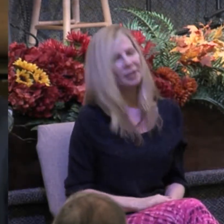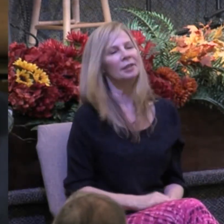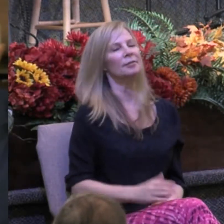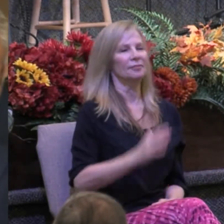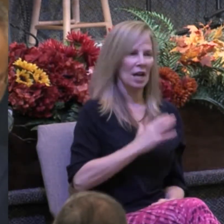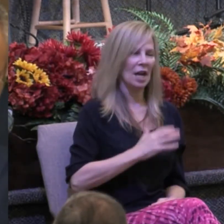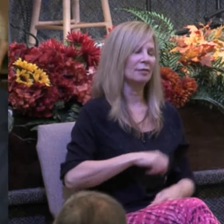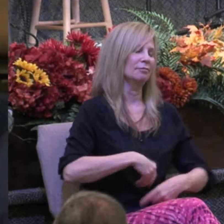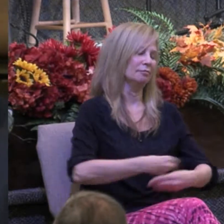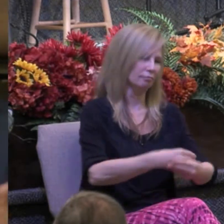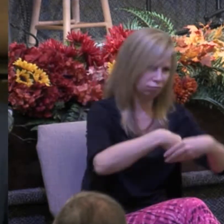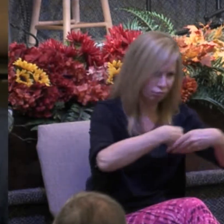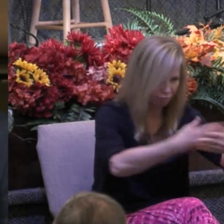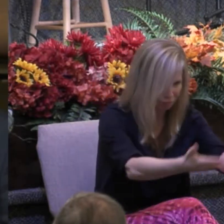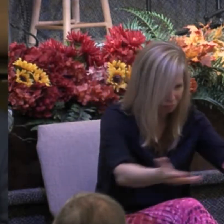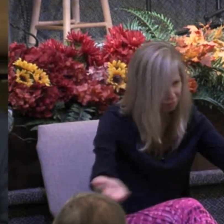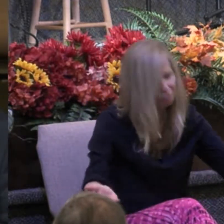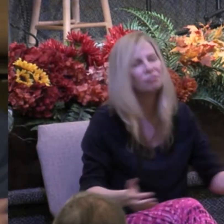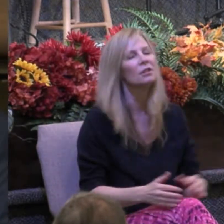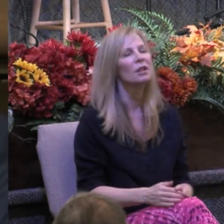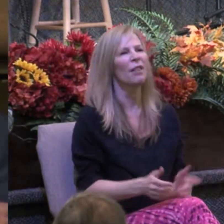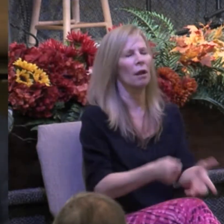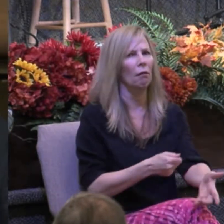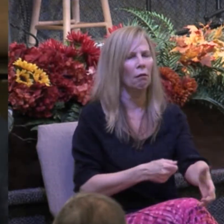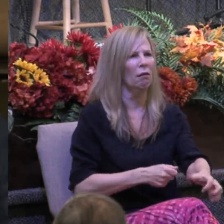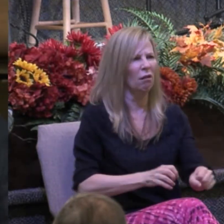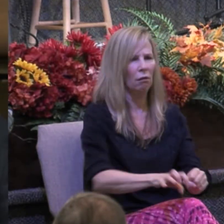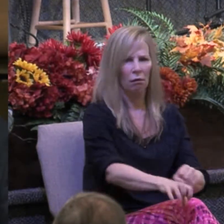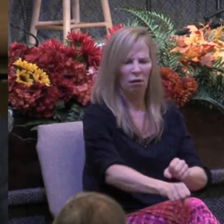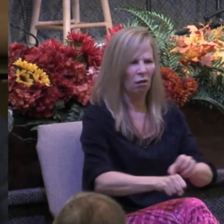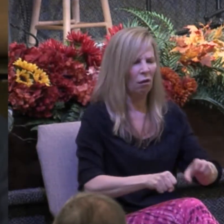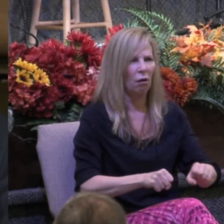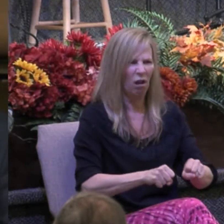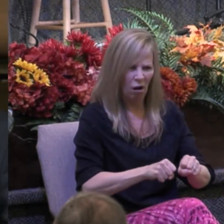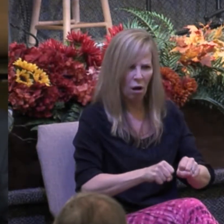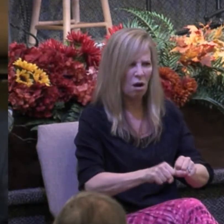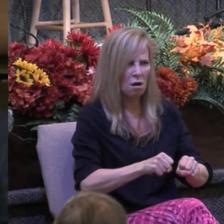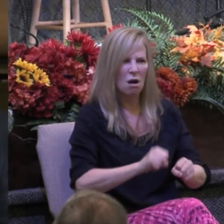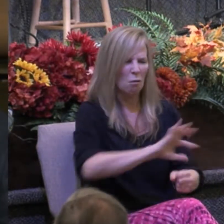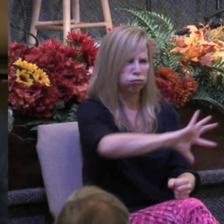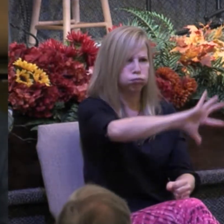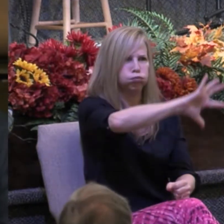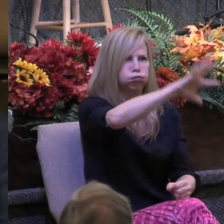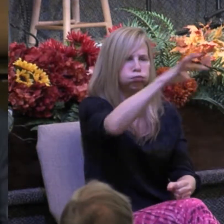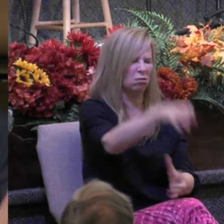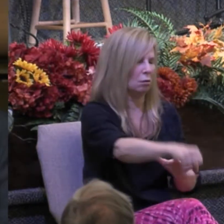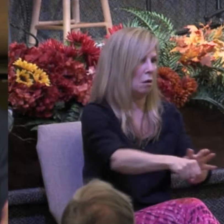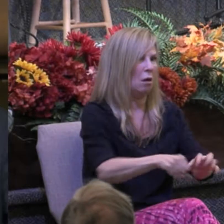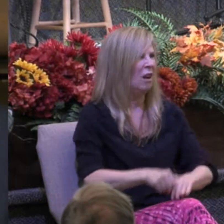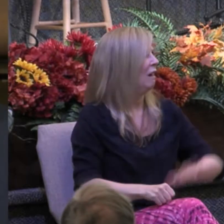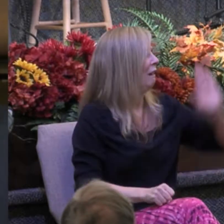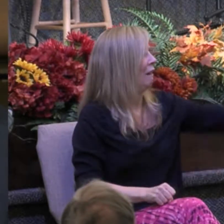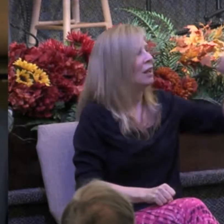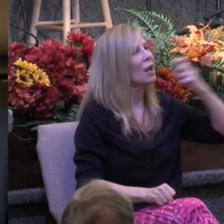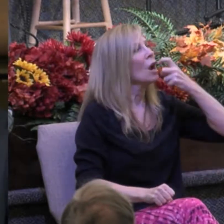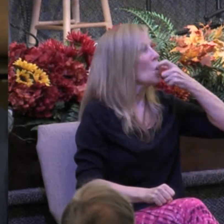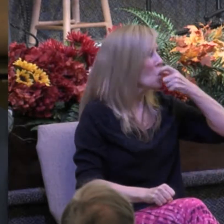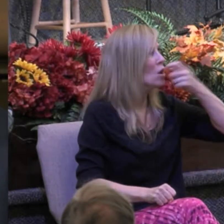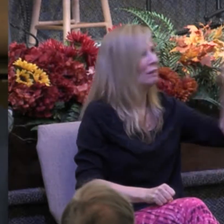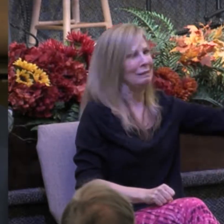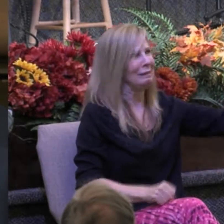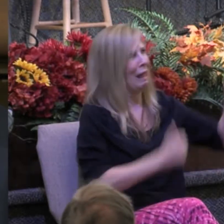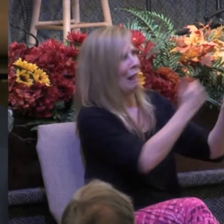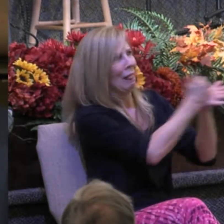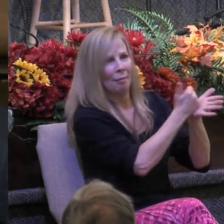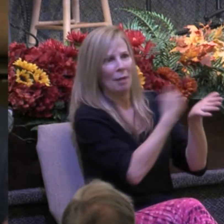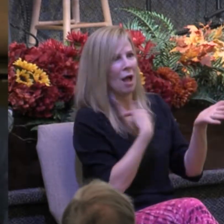this, they enclosed a great quantity of fish, and their nets began to break. So they signaled to their partners in the other boats for them to come and